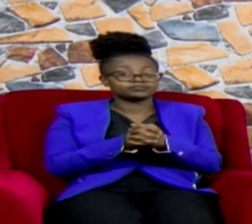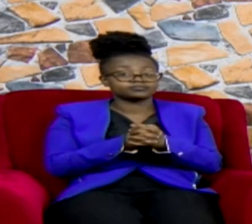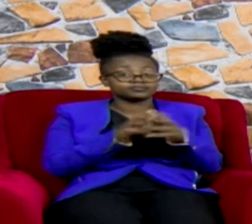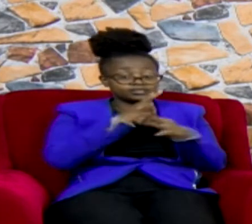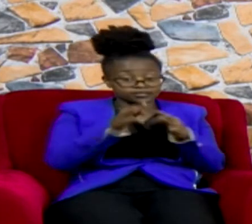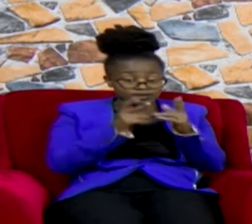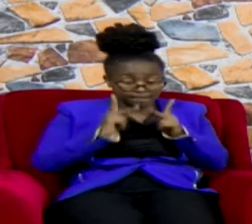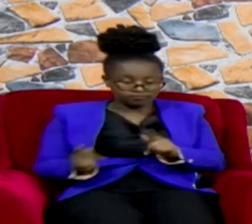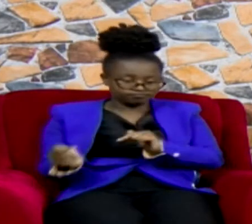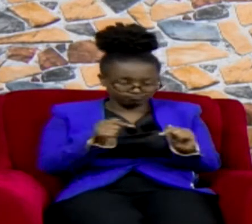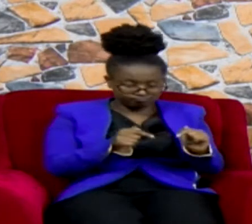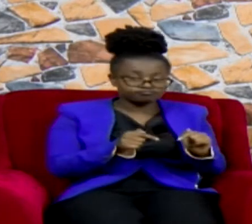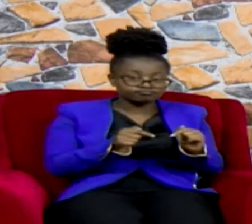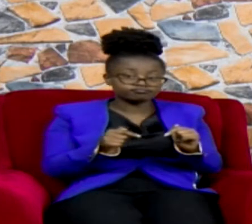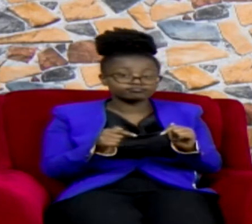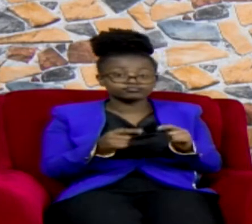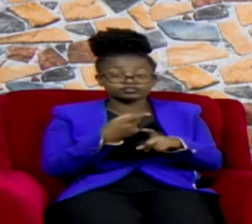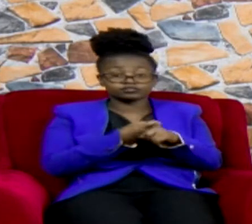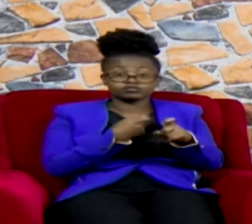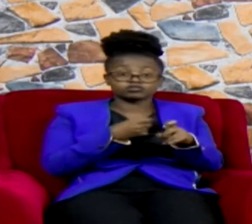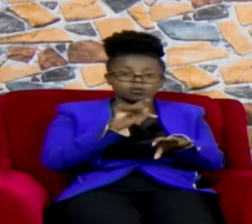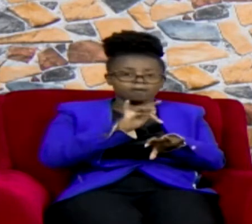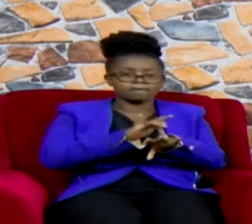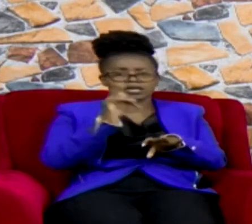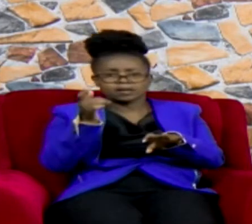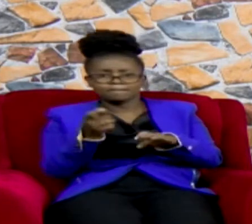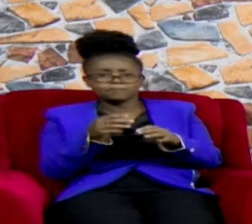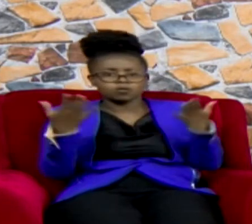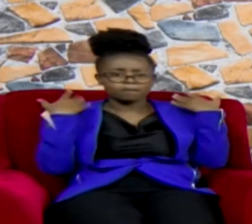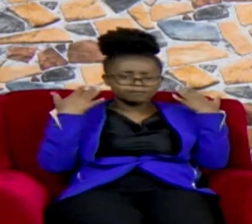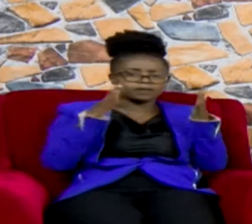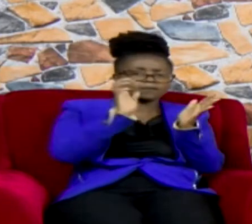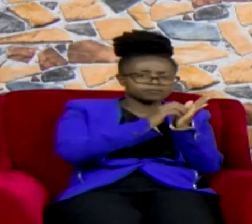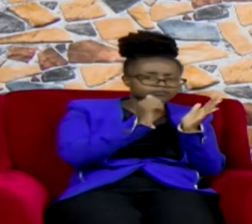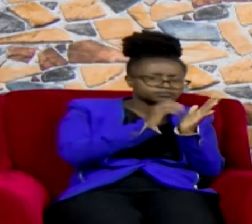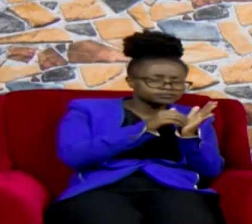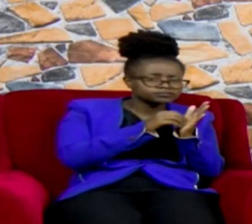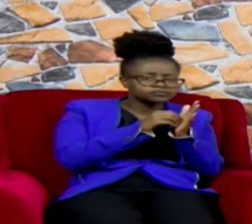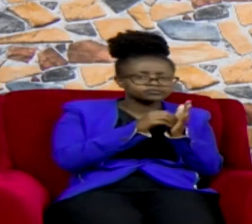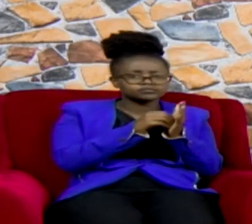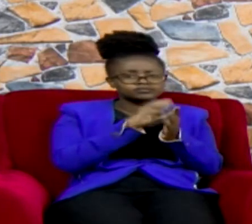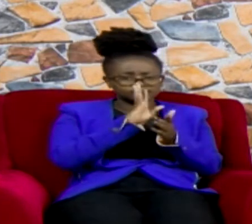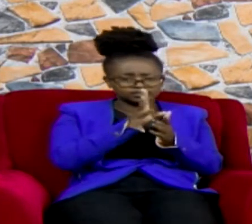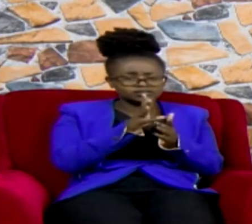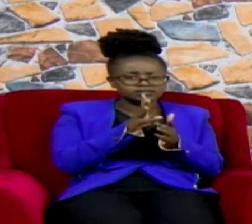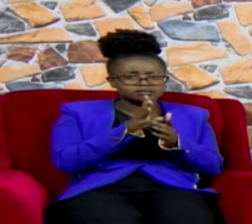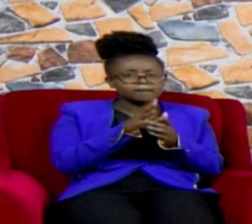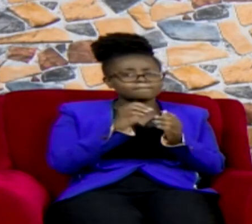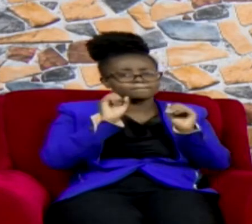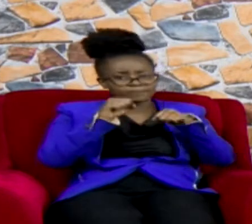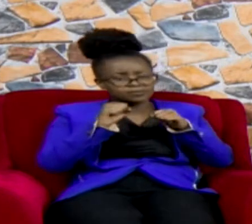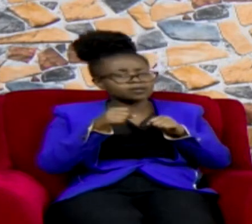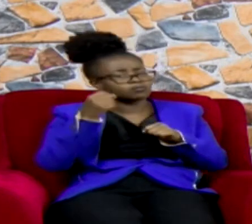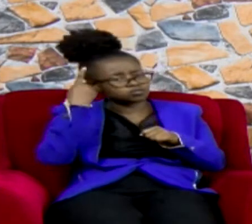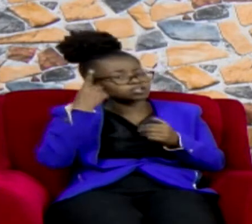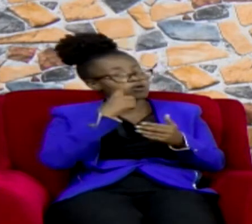If someone's come here from Embu, Meru, Ukambani, they speak, I'll be able to understand